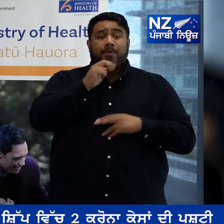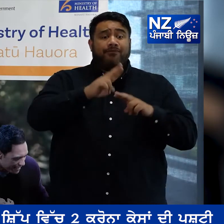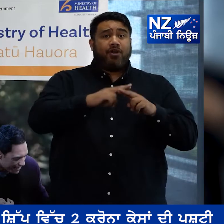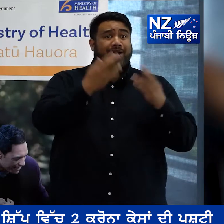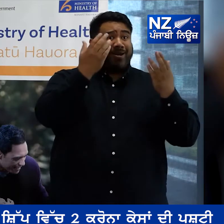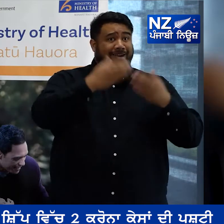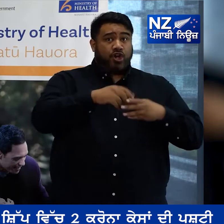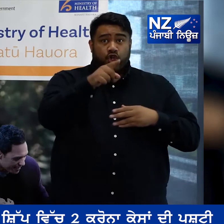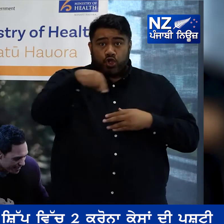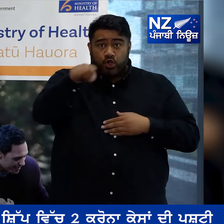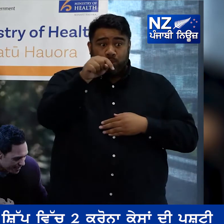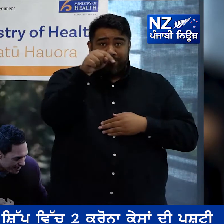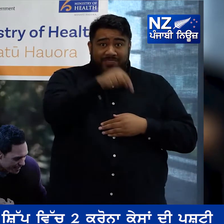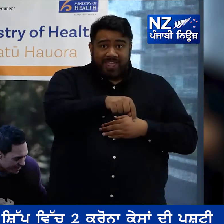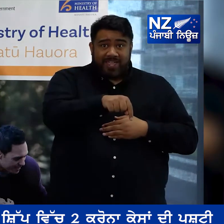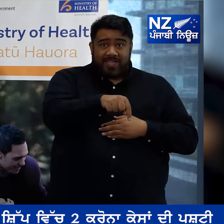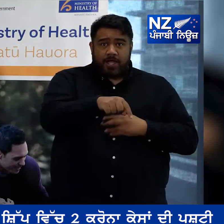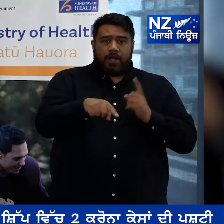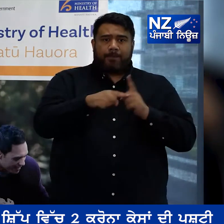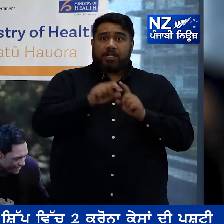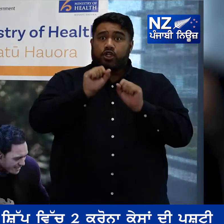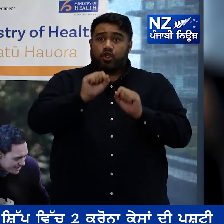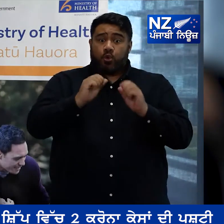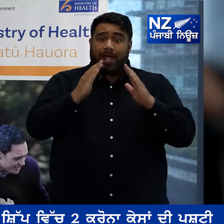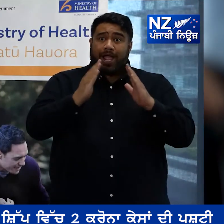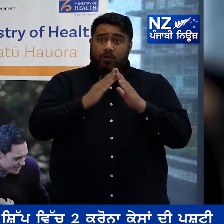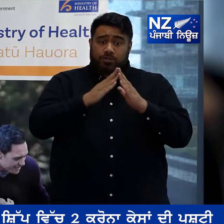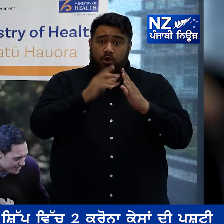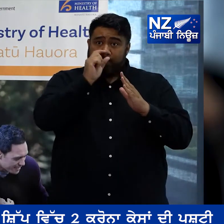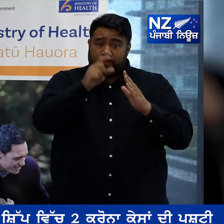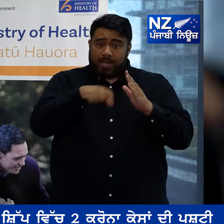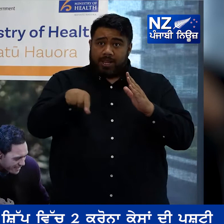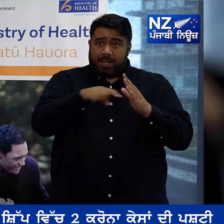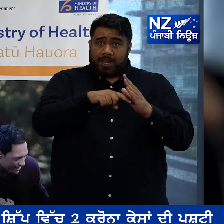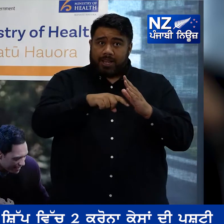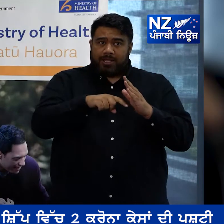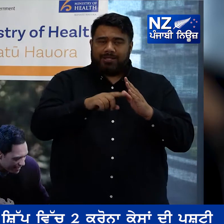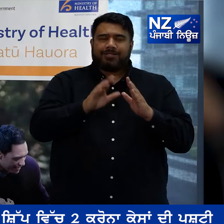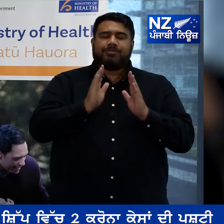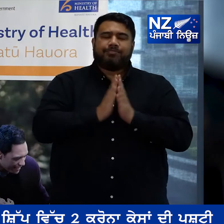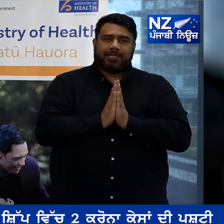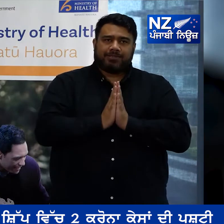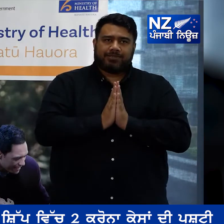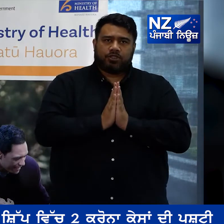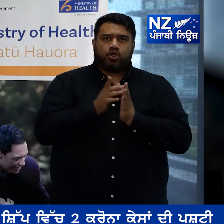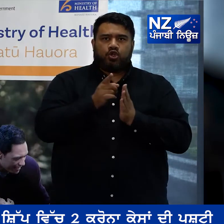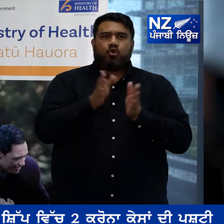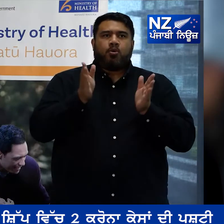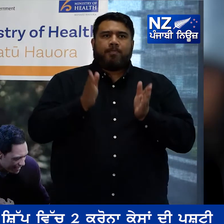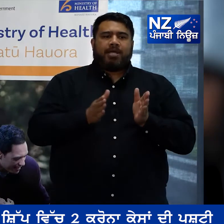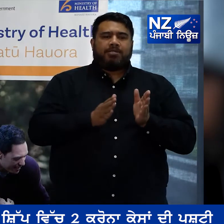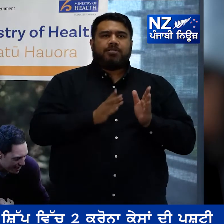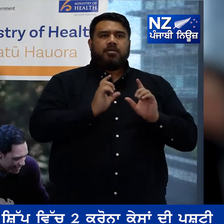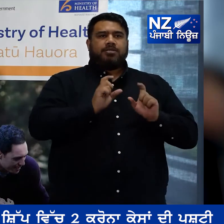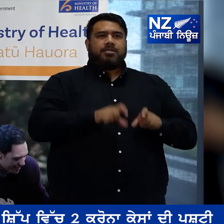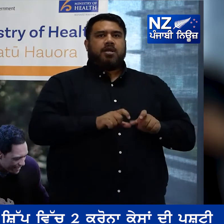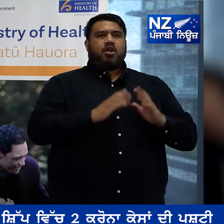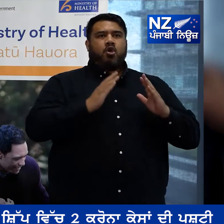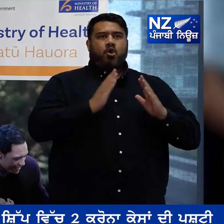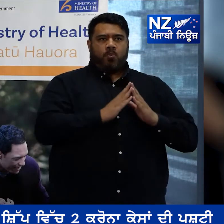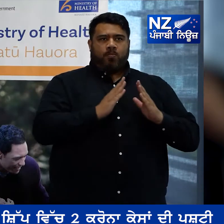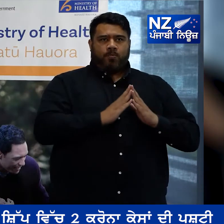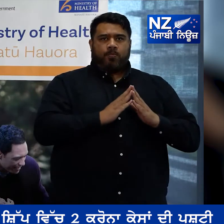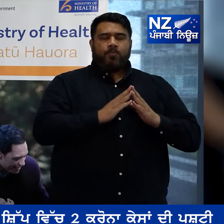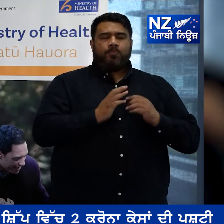their household contacts, I want to emphasise that, and their household contacts who are potentially contacts of possible